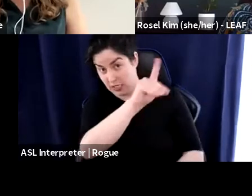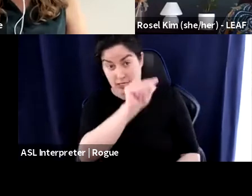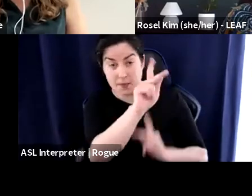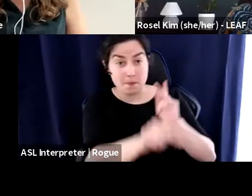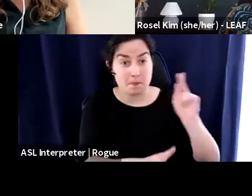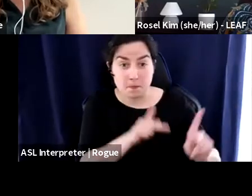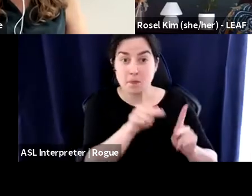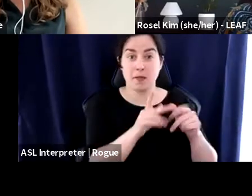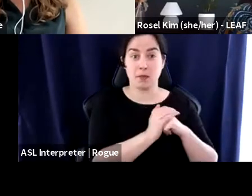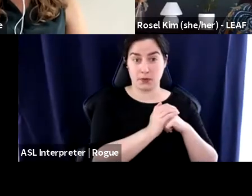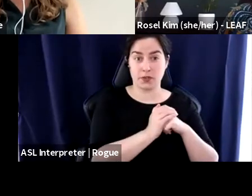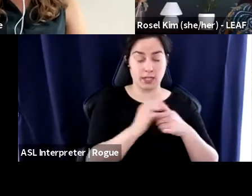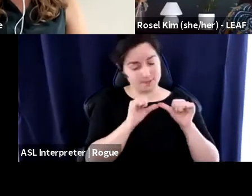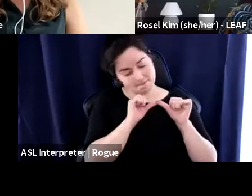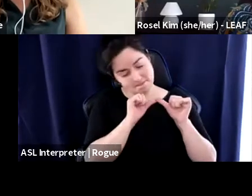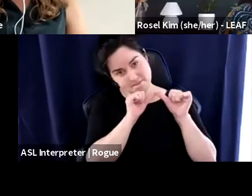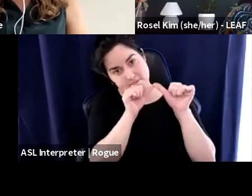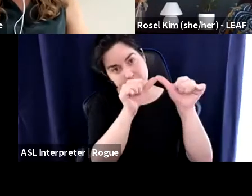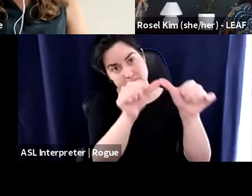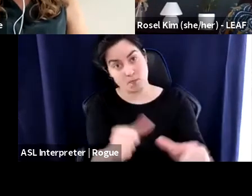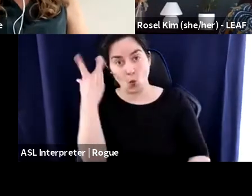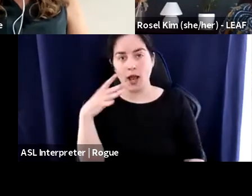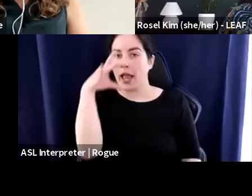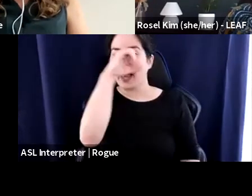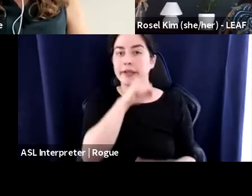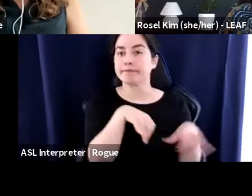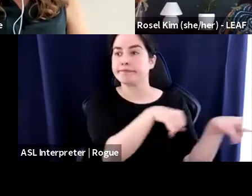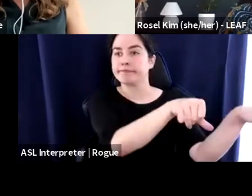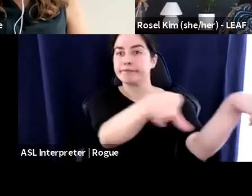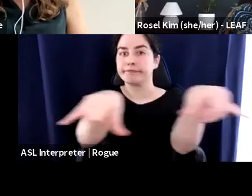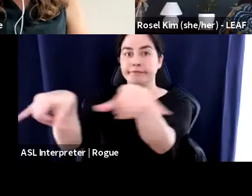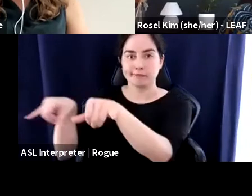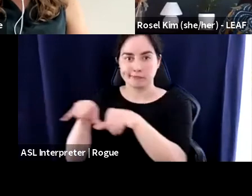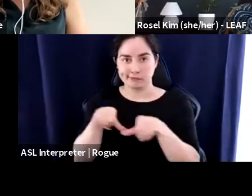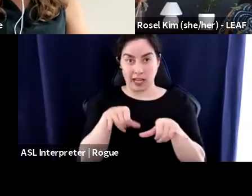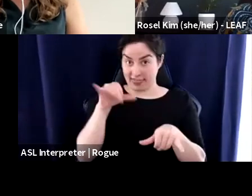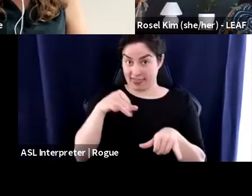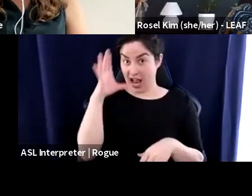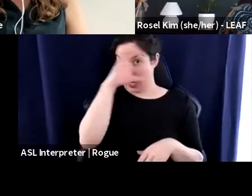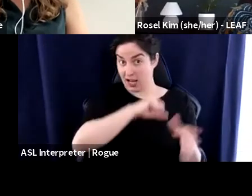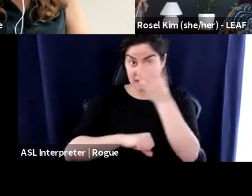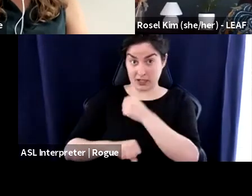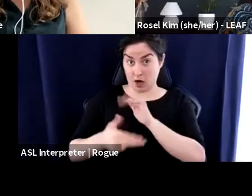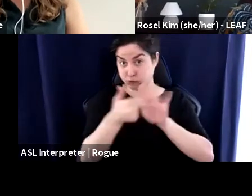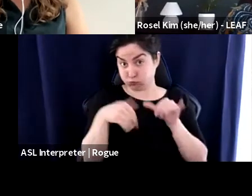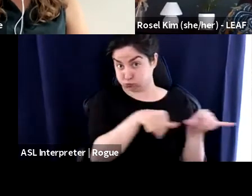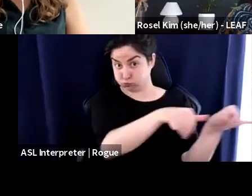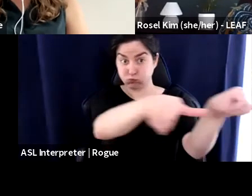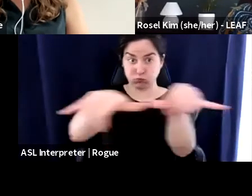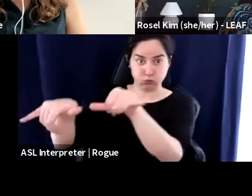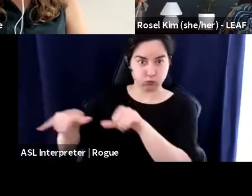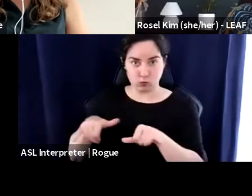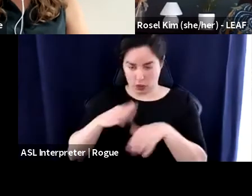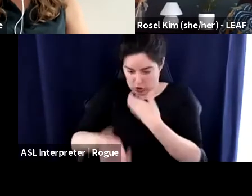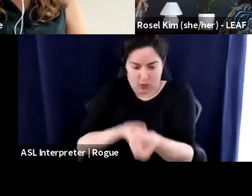with disabilities. These stereotypes are used to justify this institutional ableism and treatment of women with disabilities in all aspects of